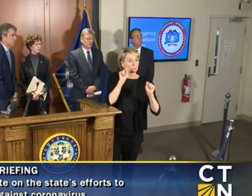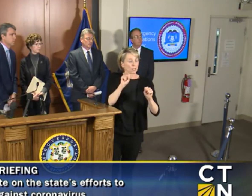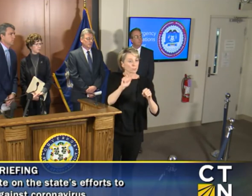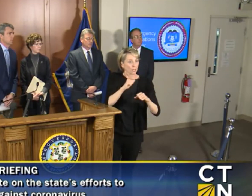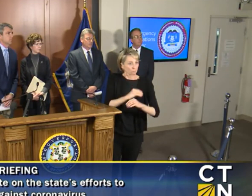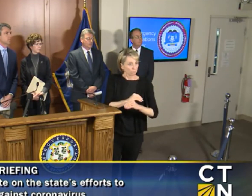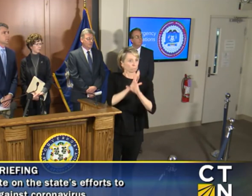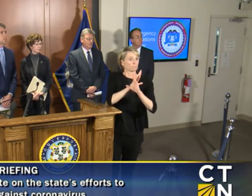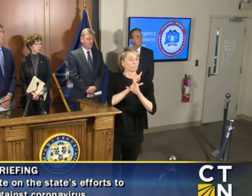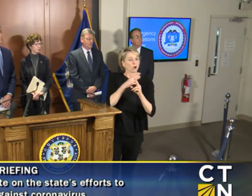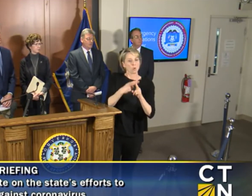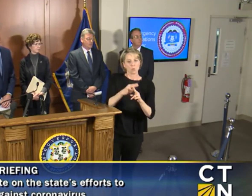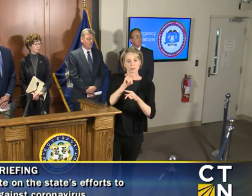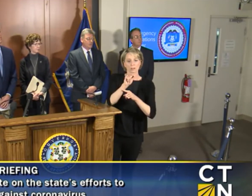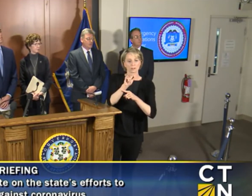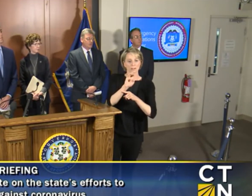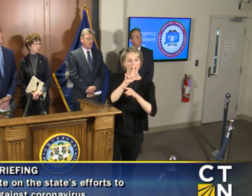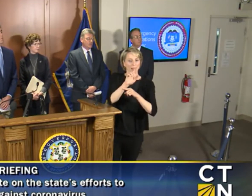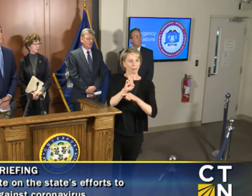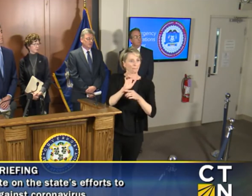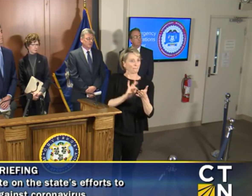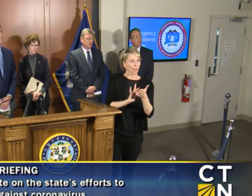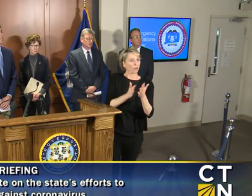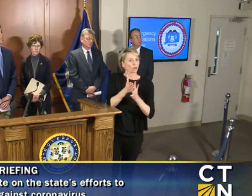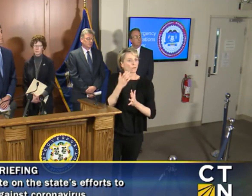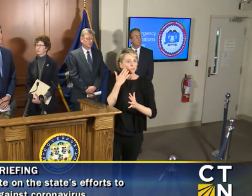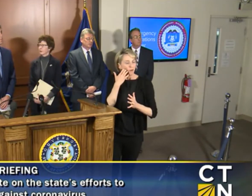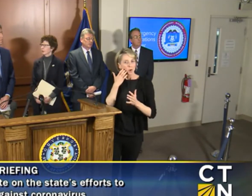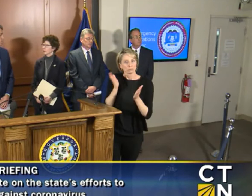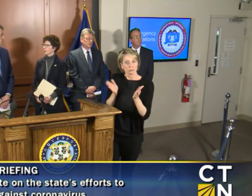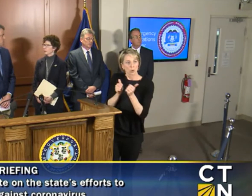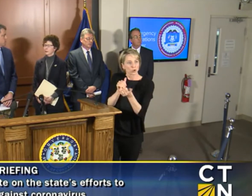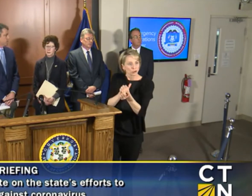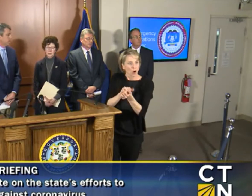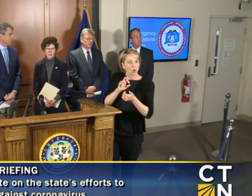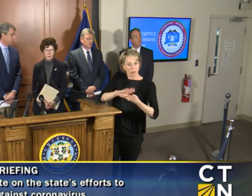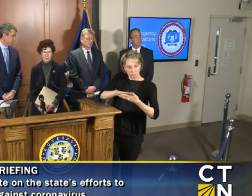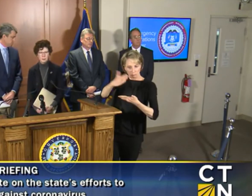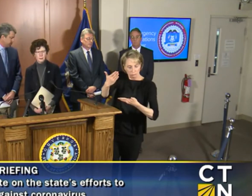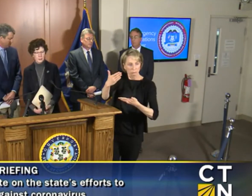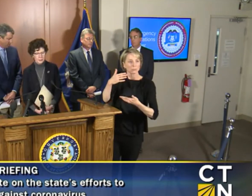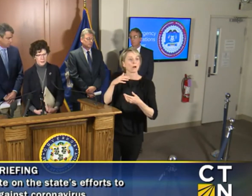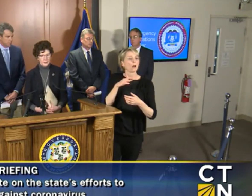negotiating with insurers to cover it for regular policyholders?